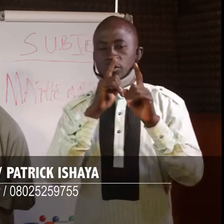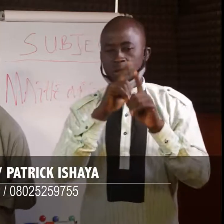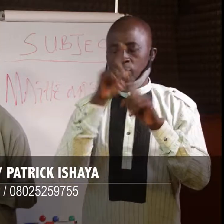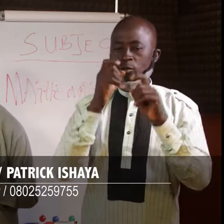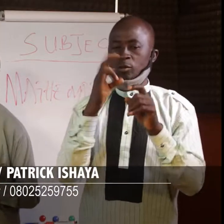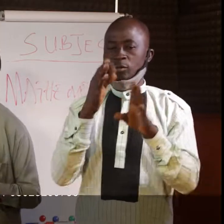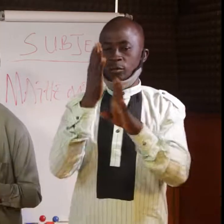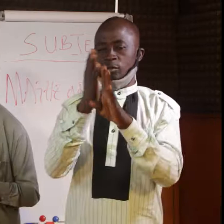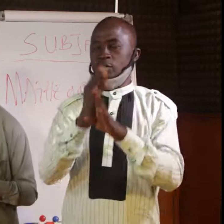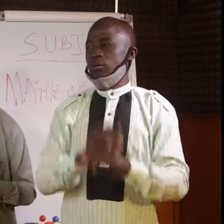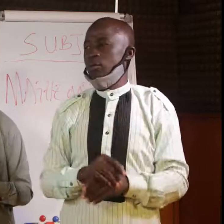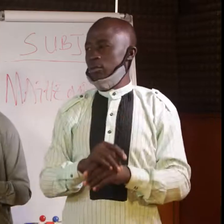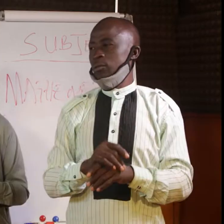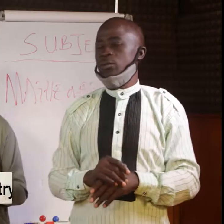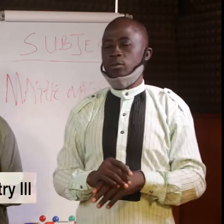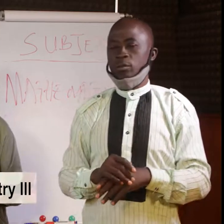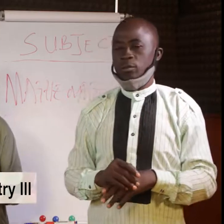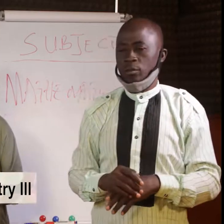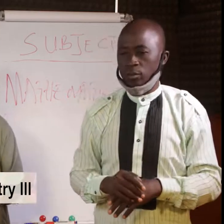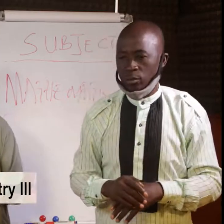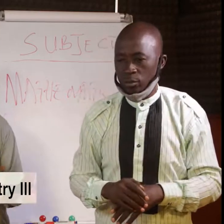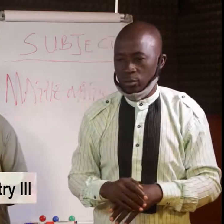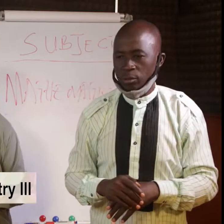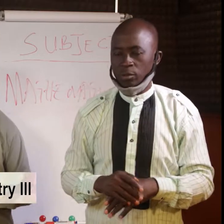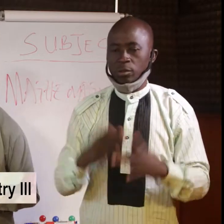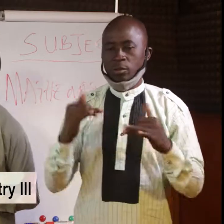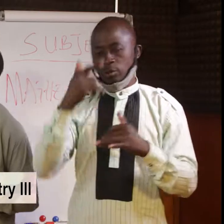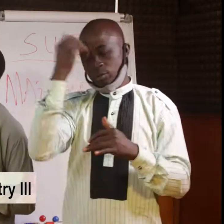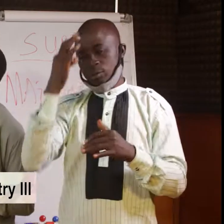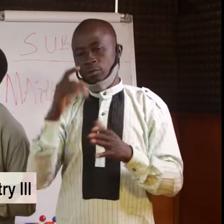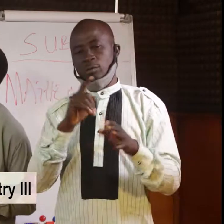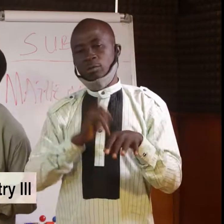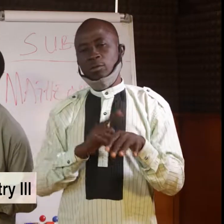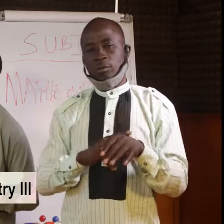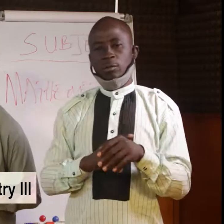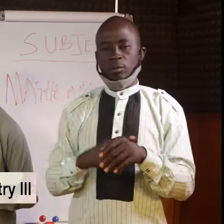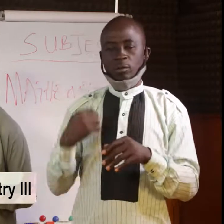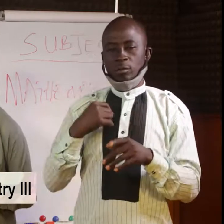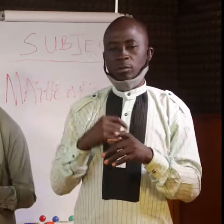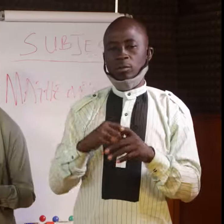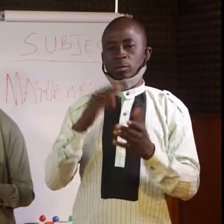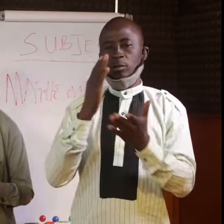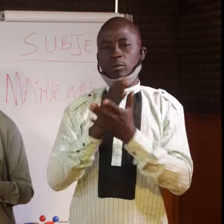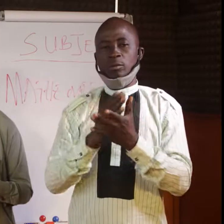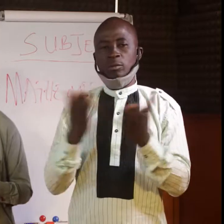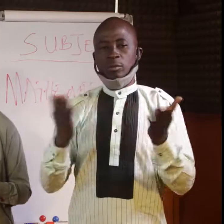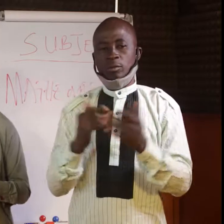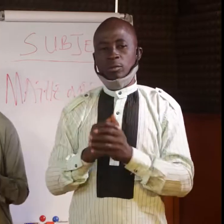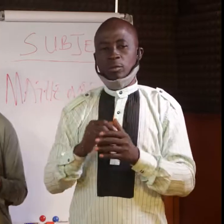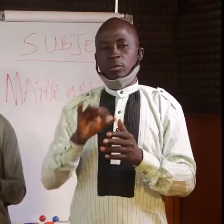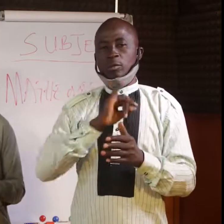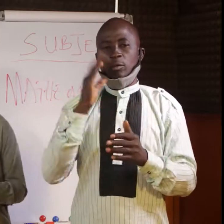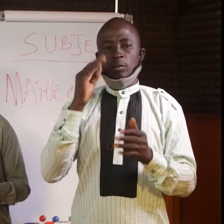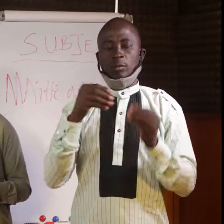the line. Now, due to time factor, we'll pause here, and then I'll give